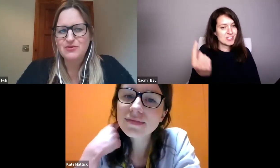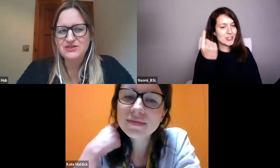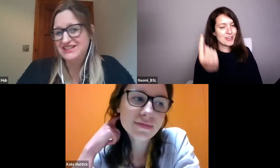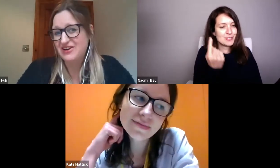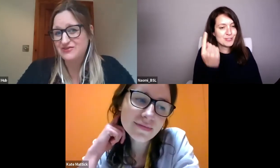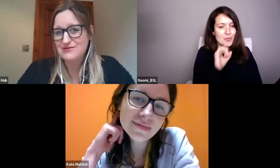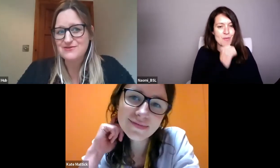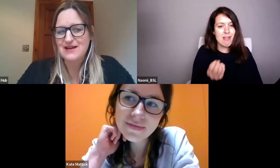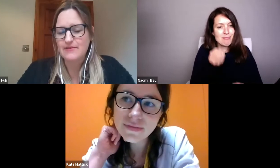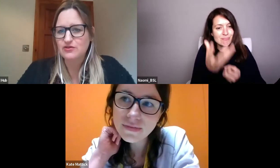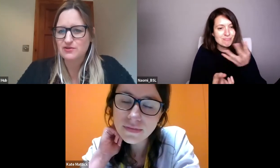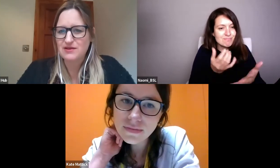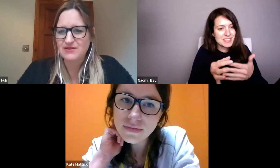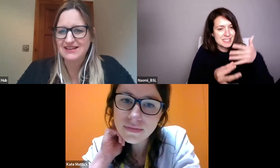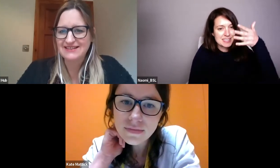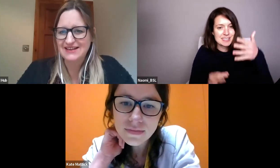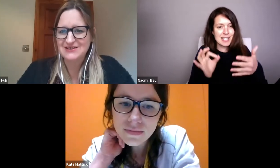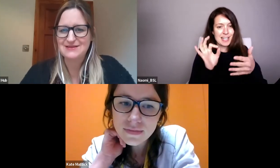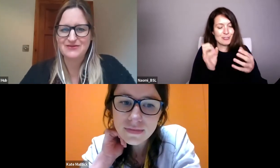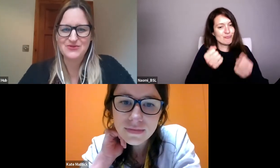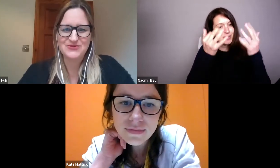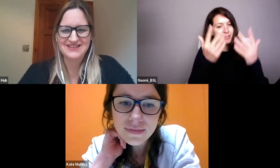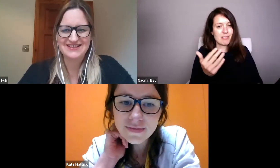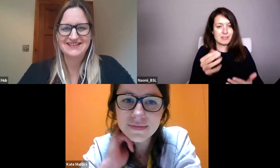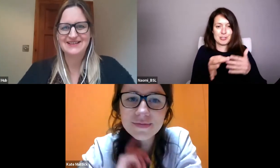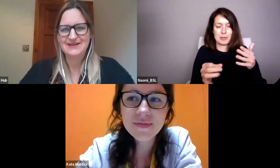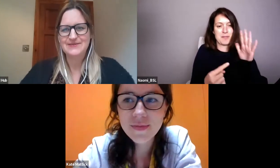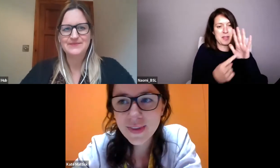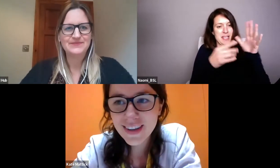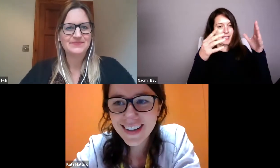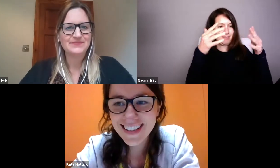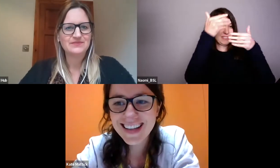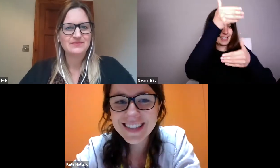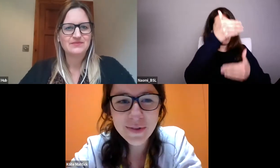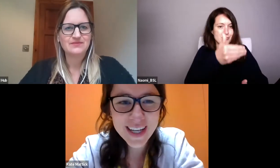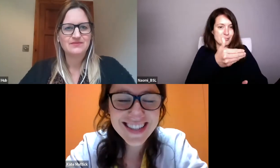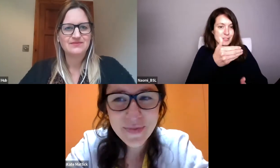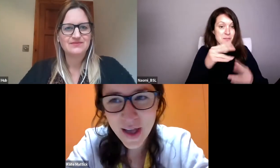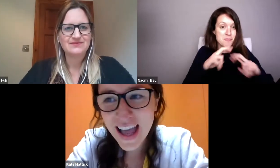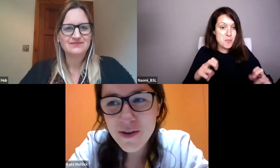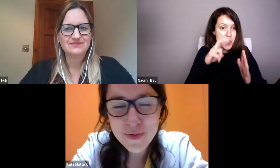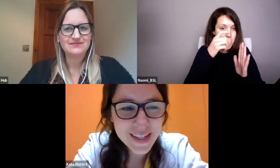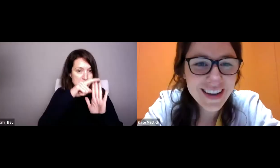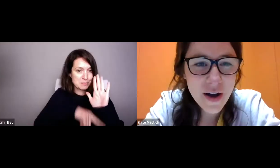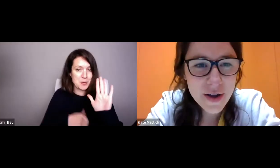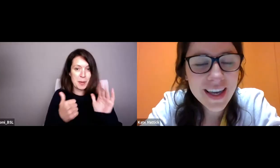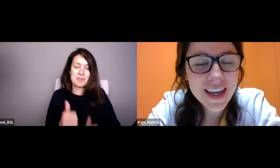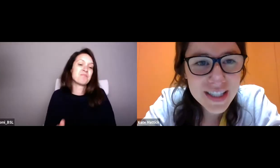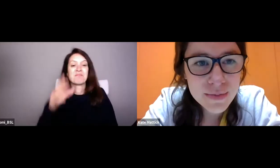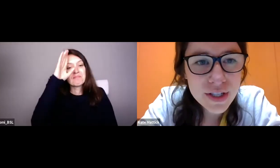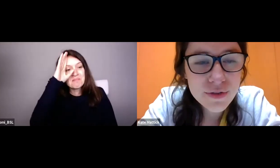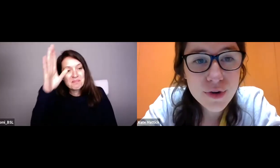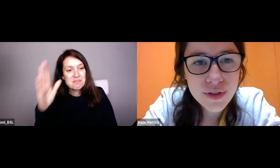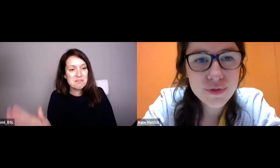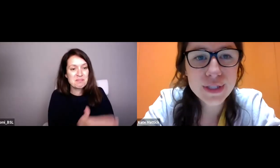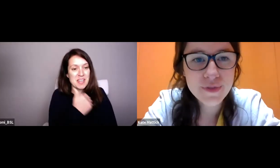some of the more detailed results across some of the key sections of the report. Thanks, Louise. Hello, everybody. I'm Kate.